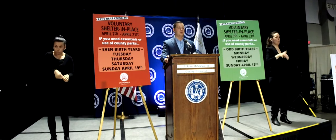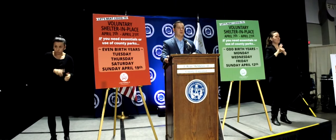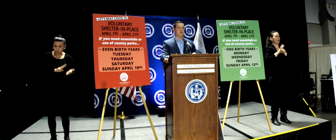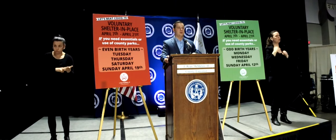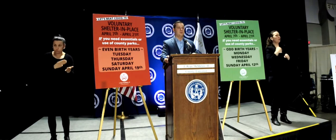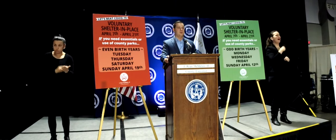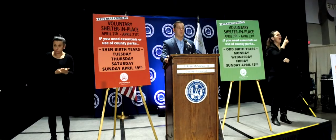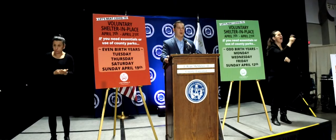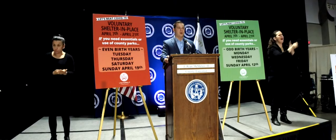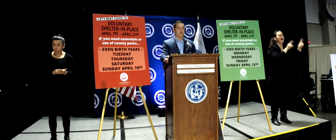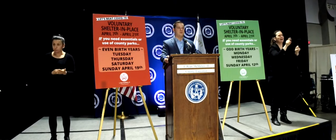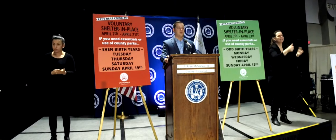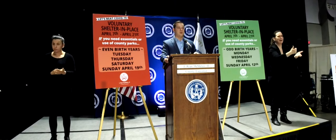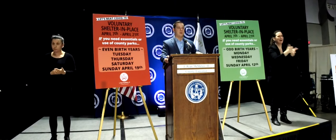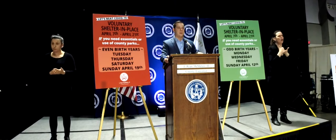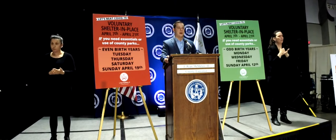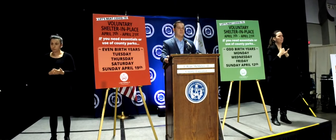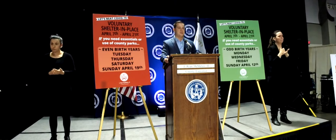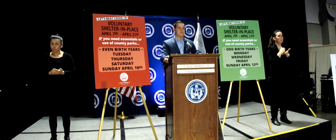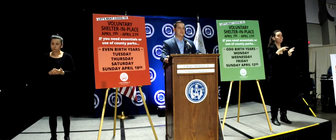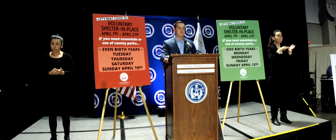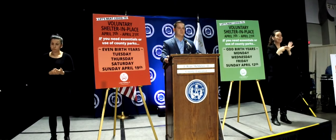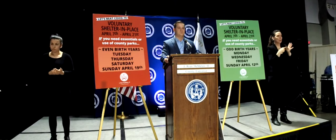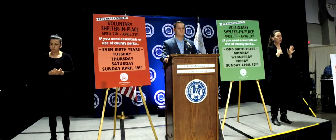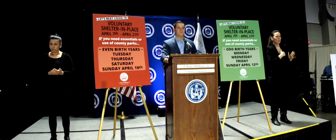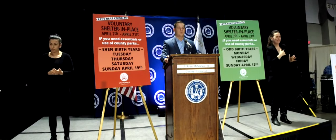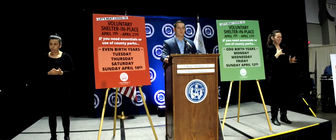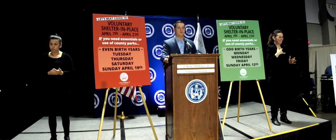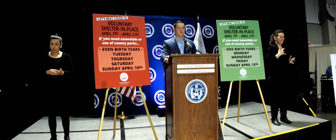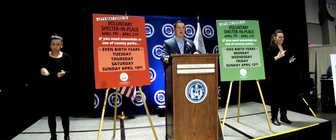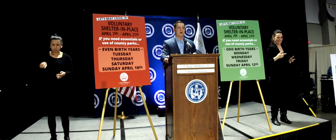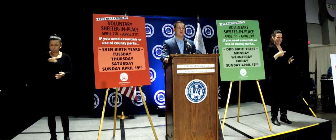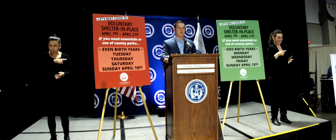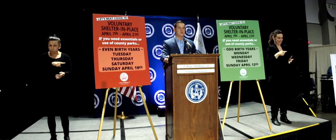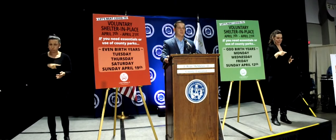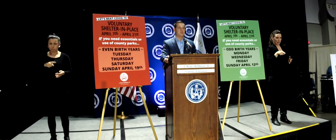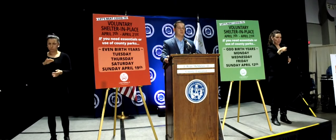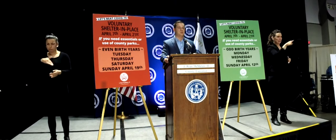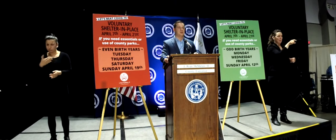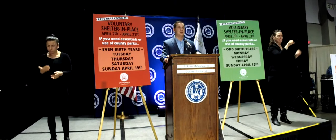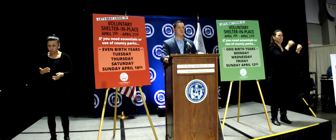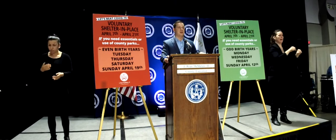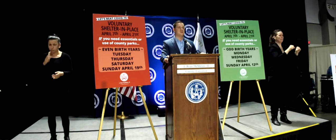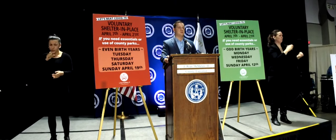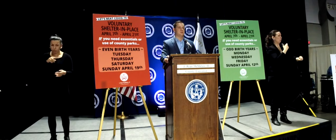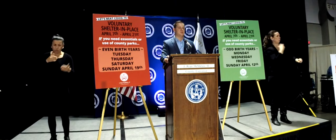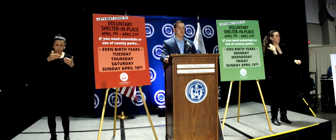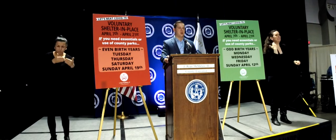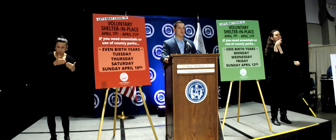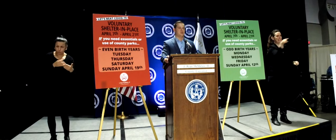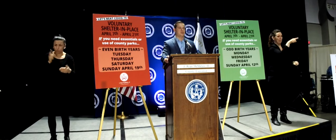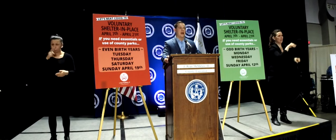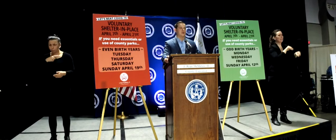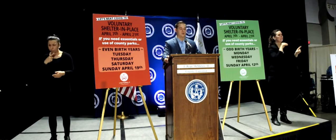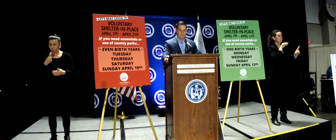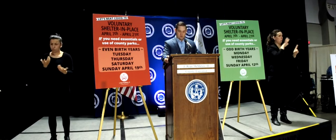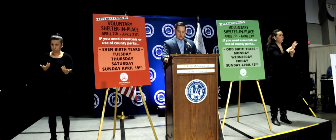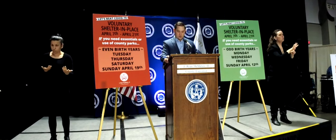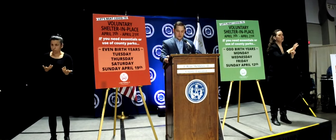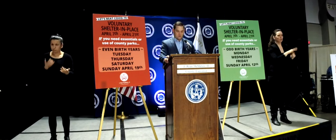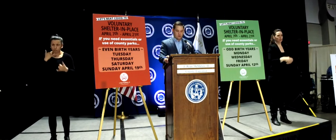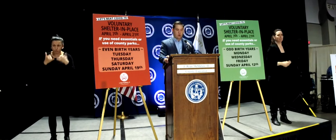to really be aware if they were in that business, to monitor their symptoms, if they have symptoms, to talk to their